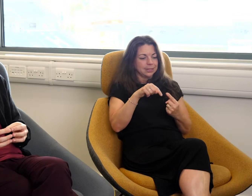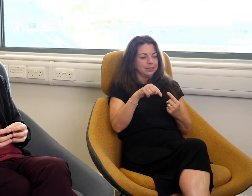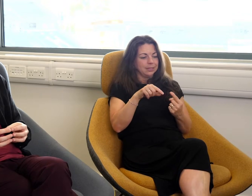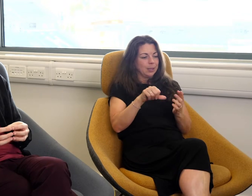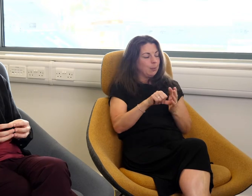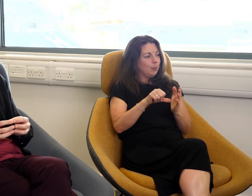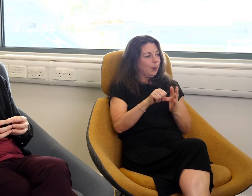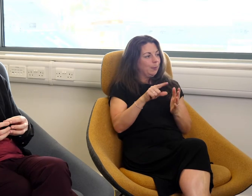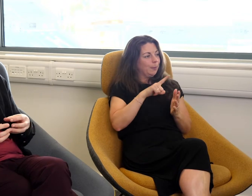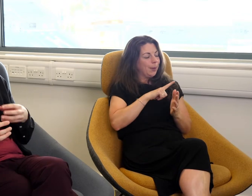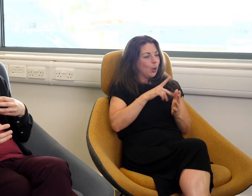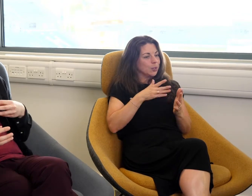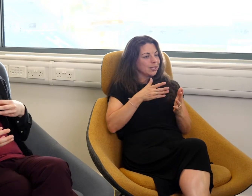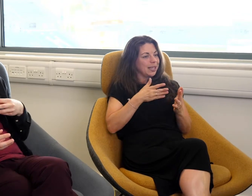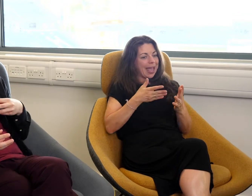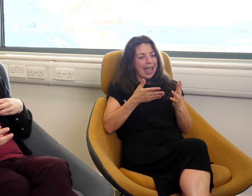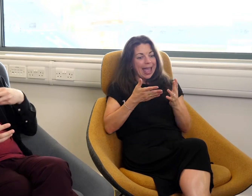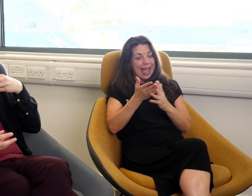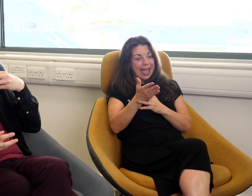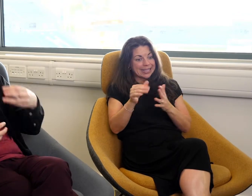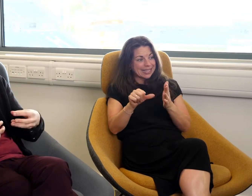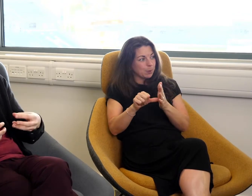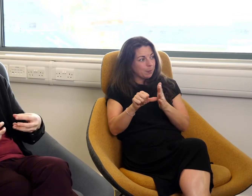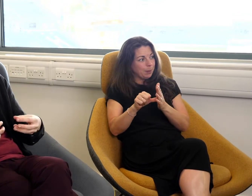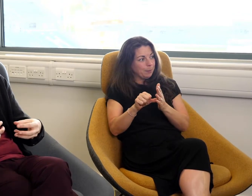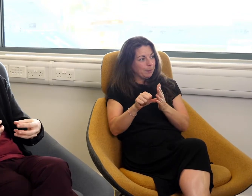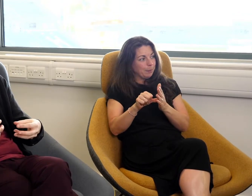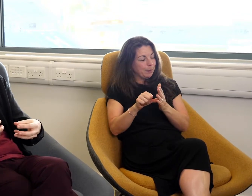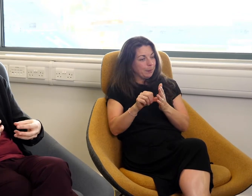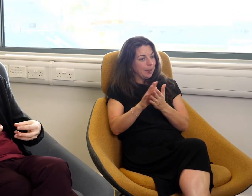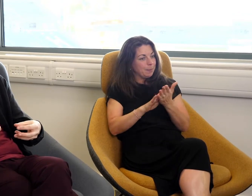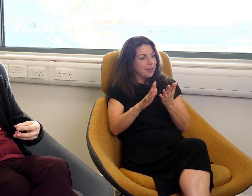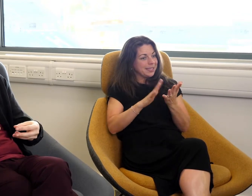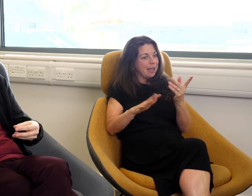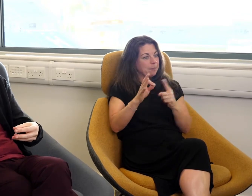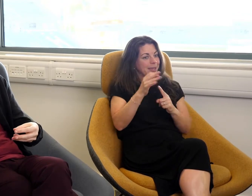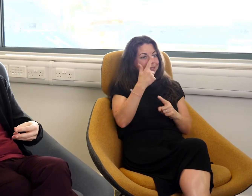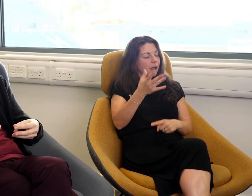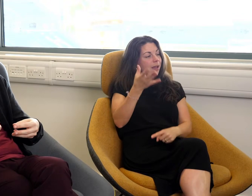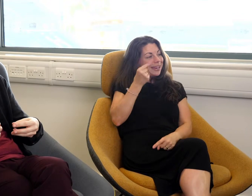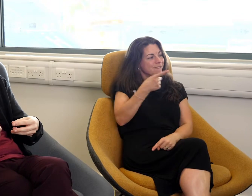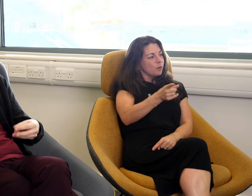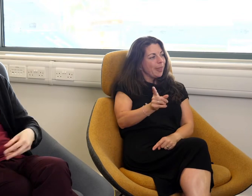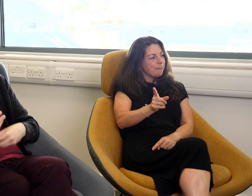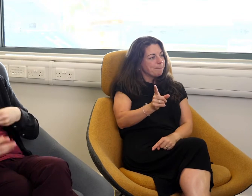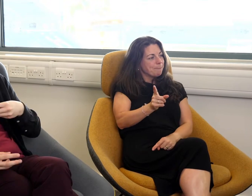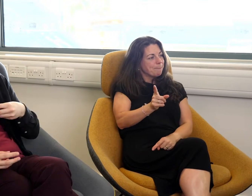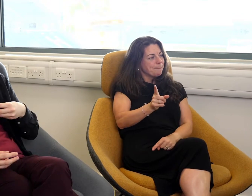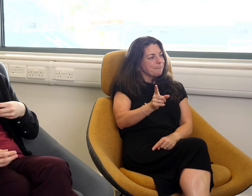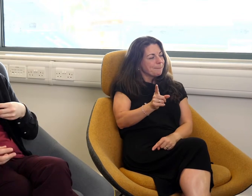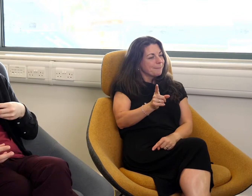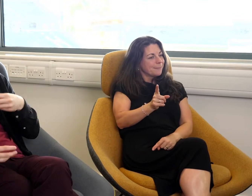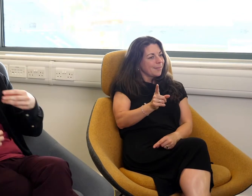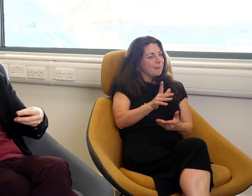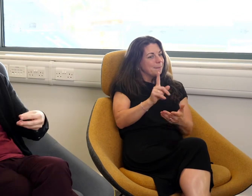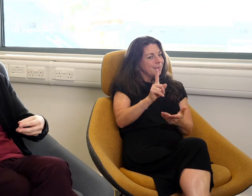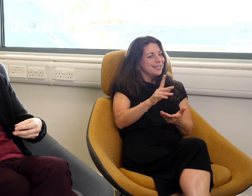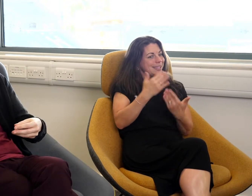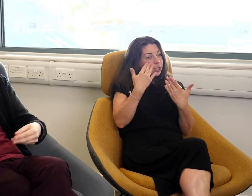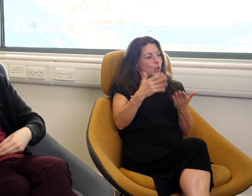problems, politicians don't get to hear from deaf people about what the problems are, so therefore we don't know